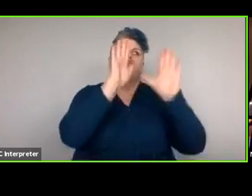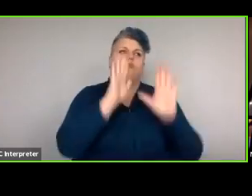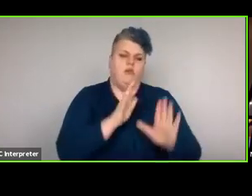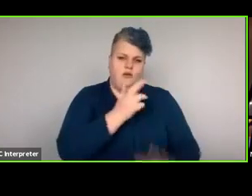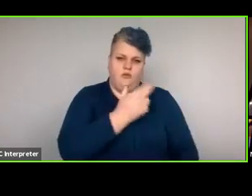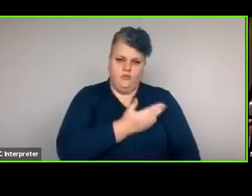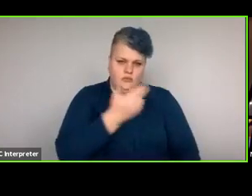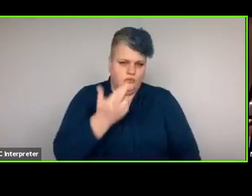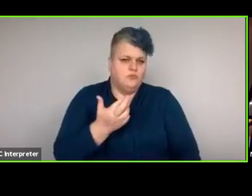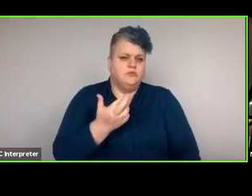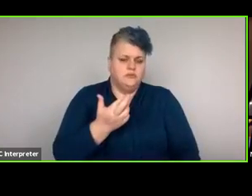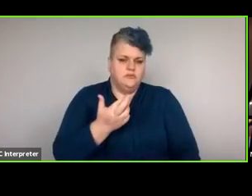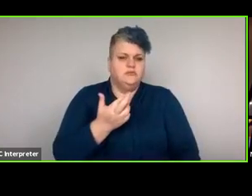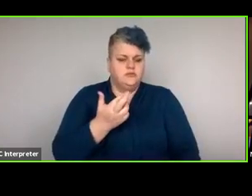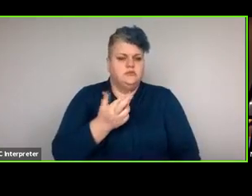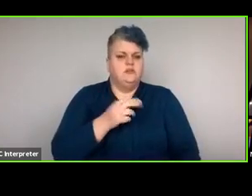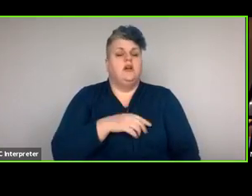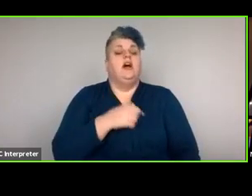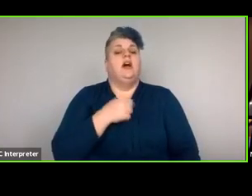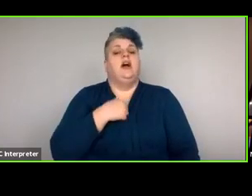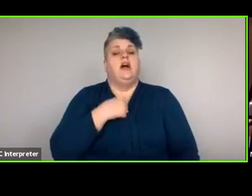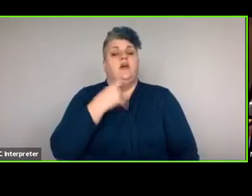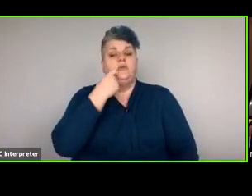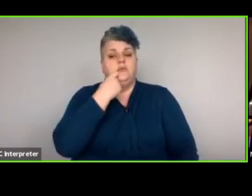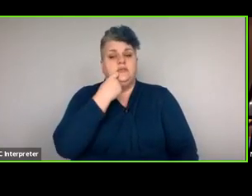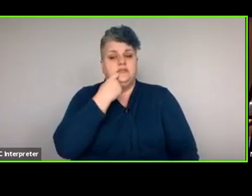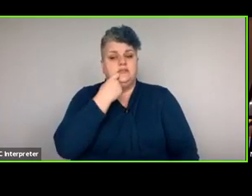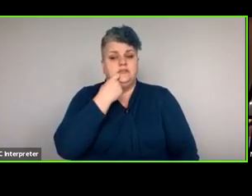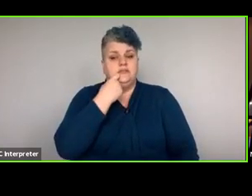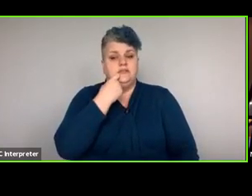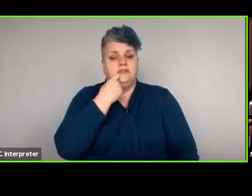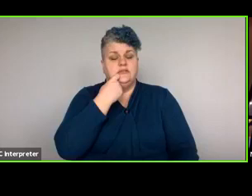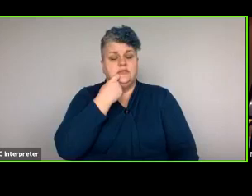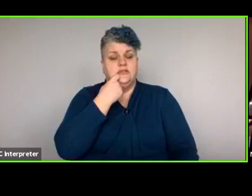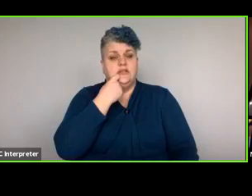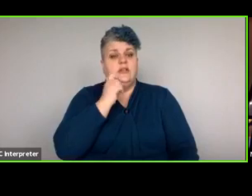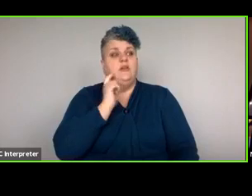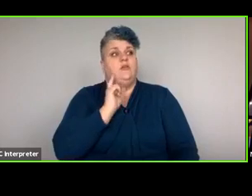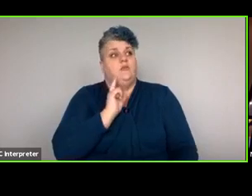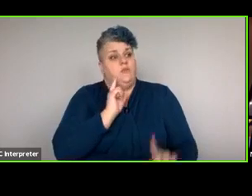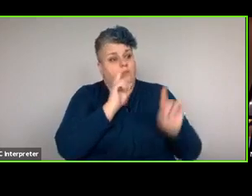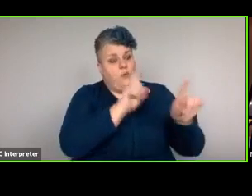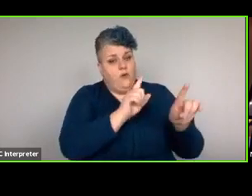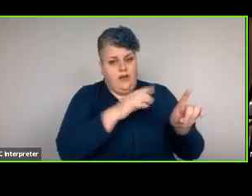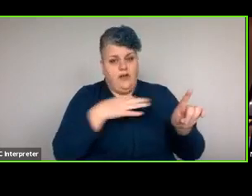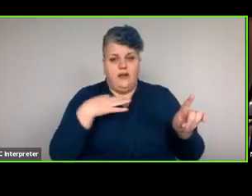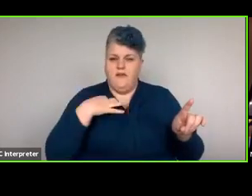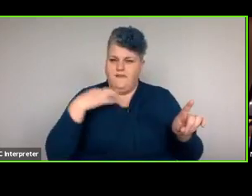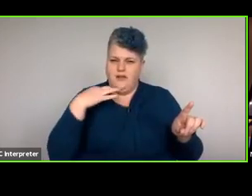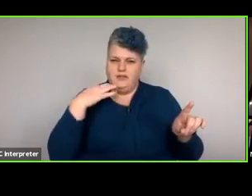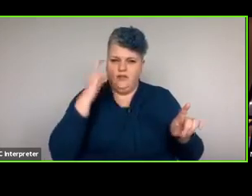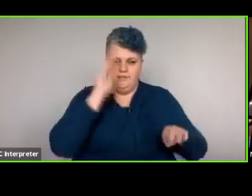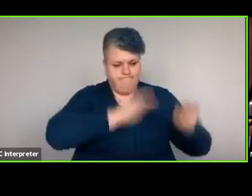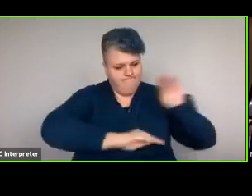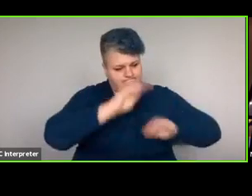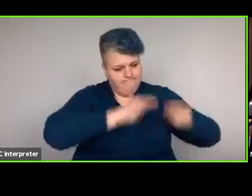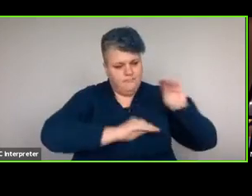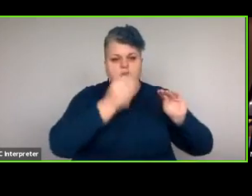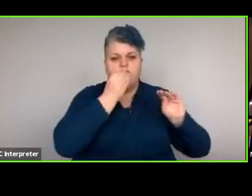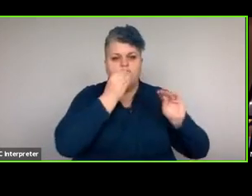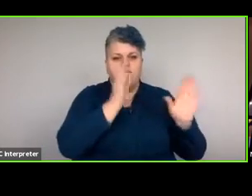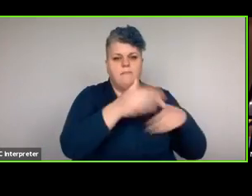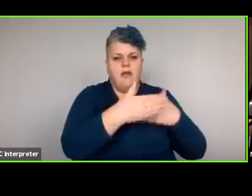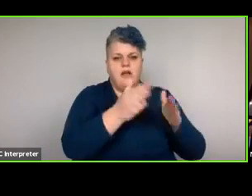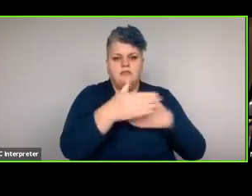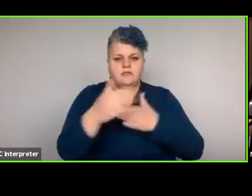community. I recently was there volunteering to pack about 1,000 food boxes that